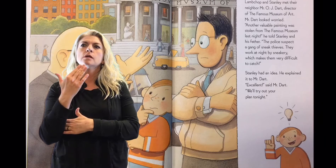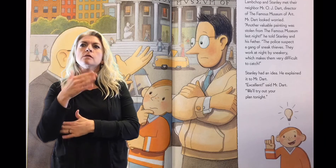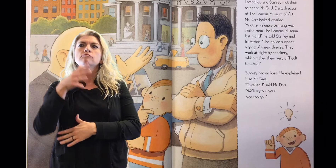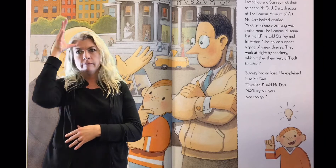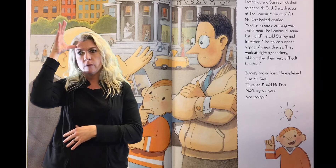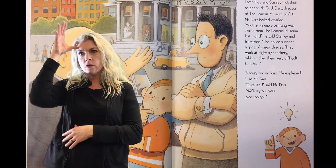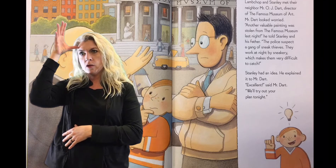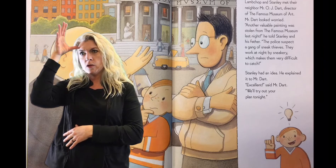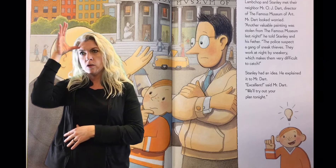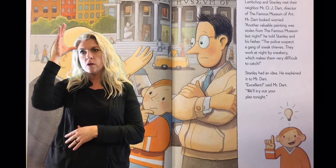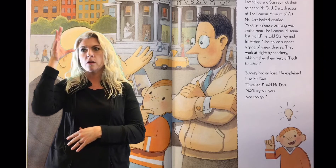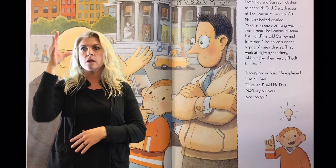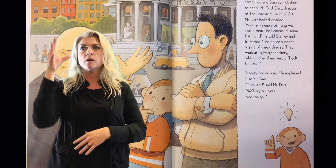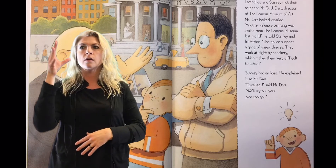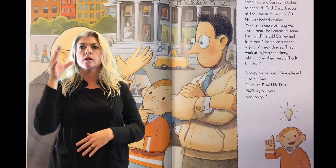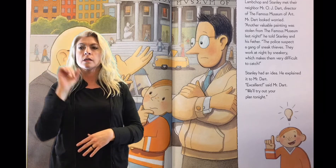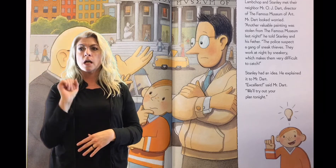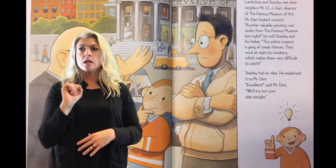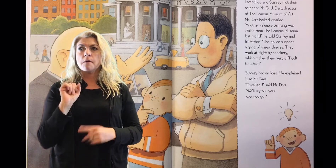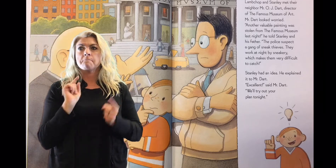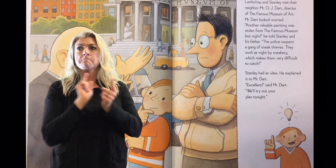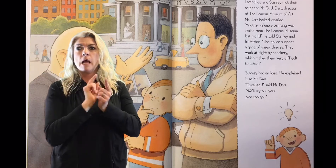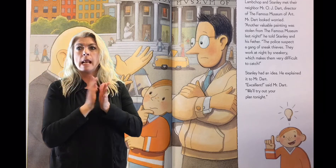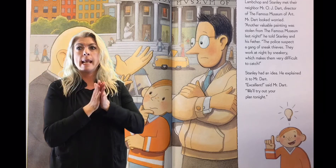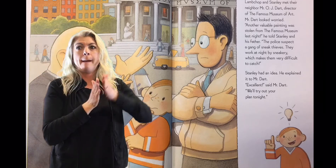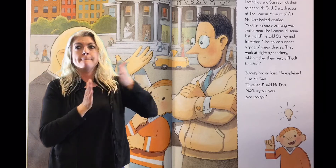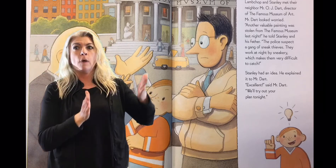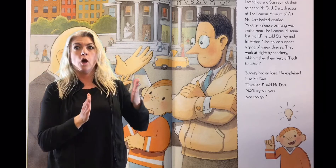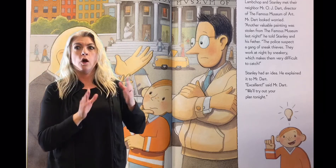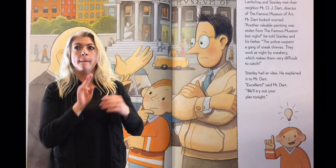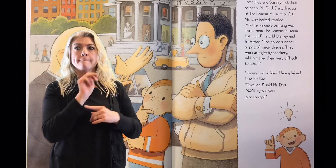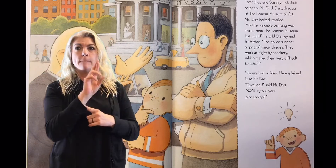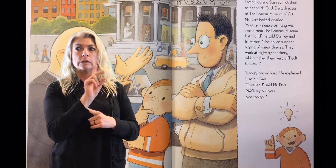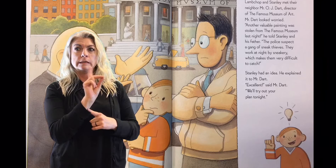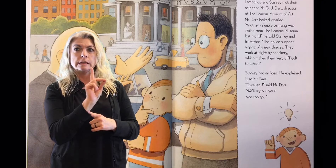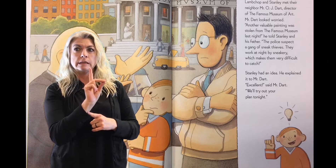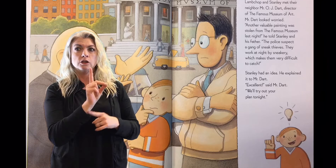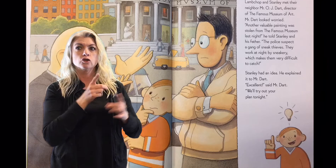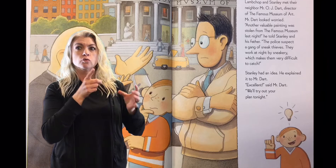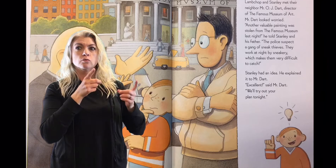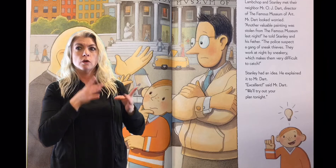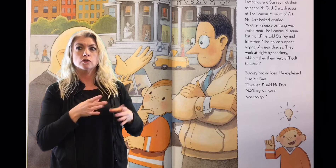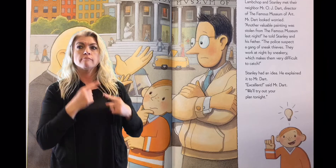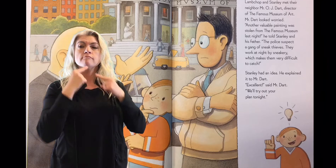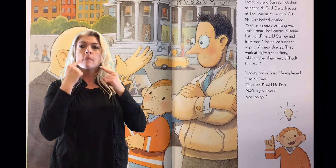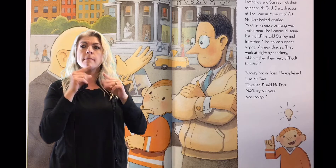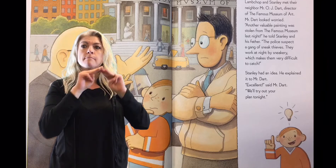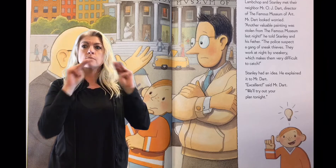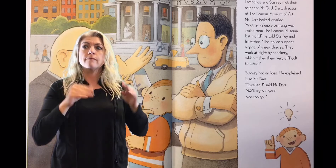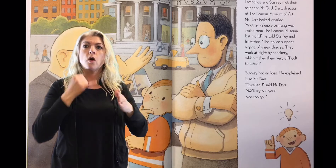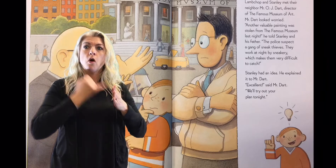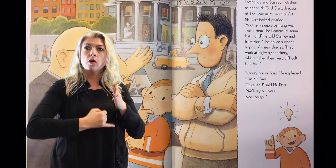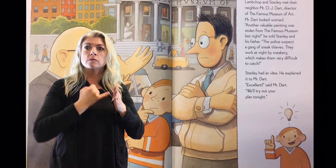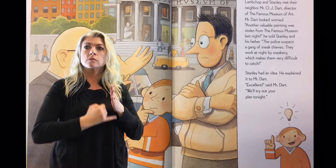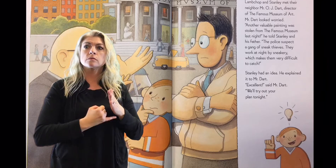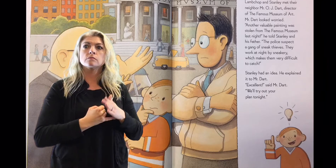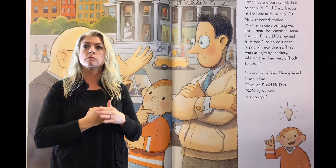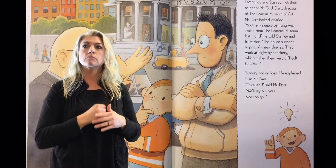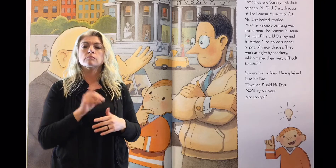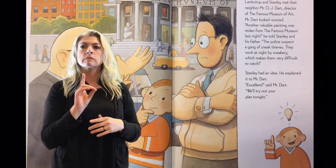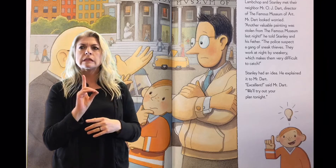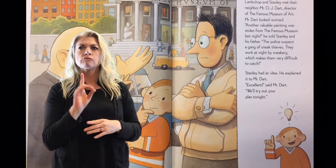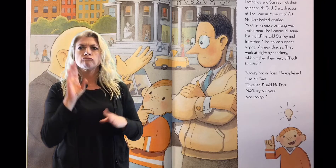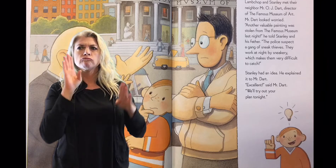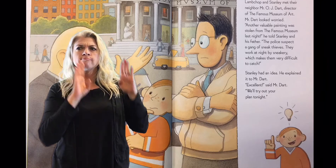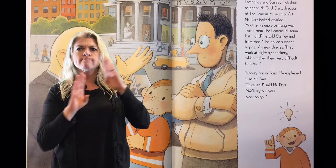The next morning, Mr. Lambchop and Stanley met their neighbor, Mr. O.J. Dart, director of the